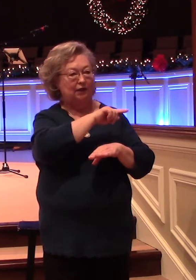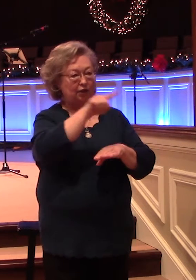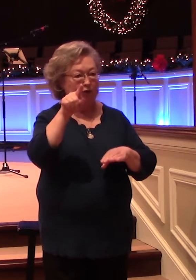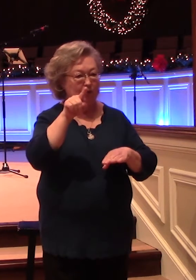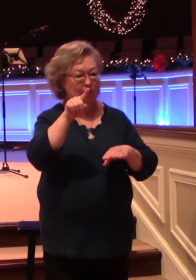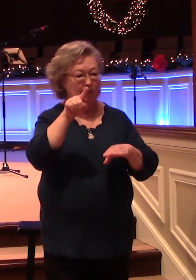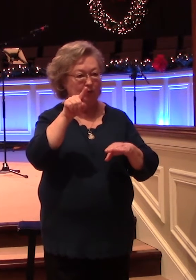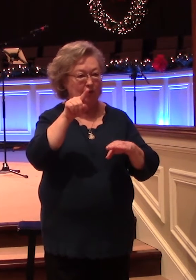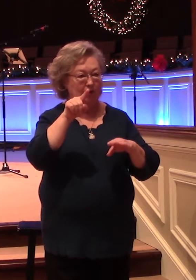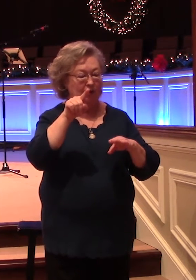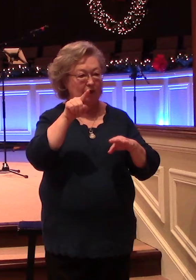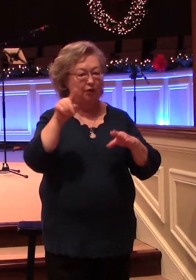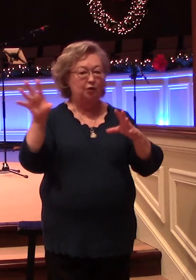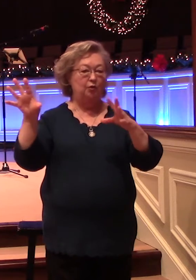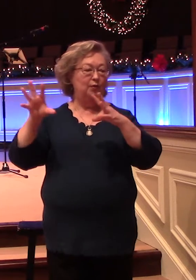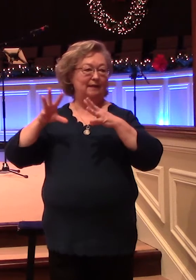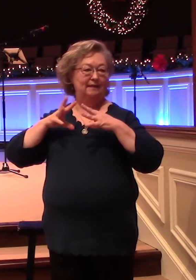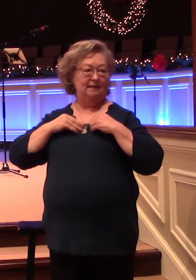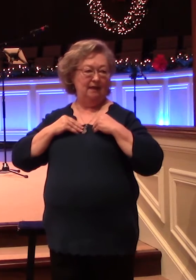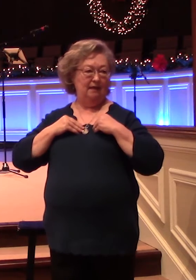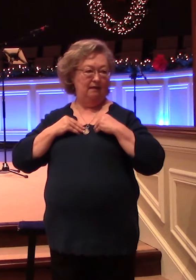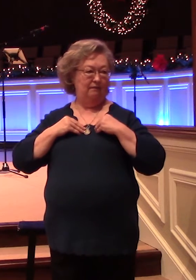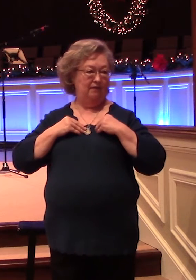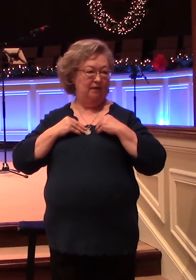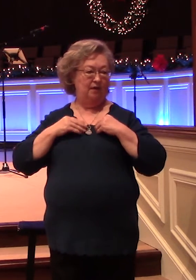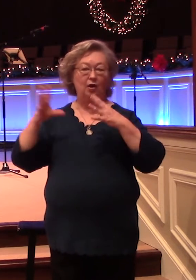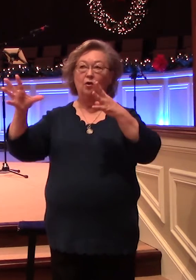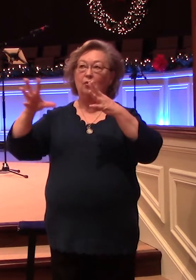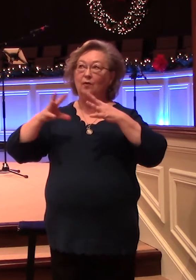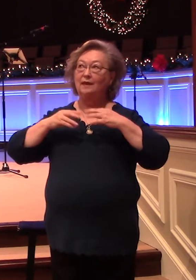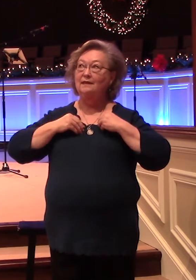Love one another flows from the Father.